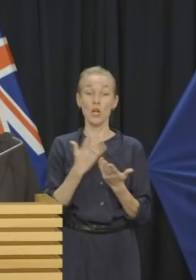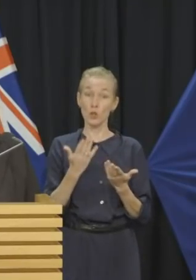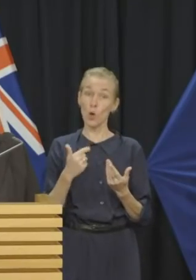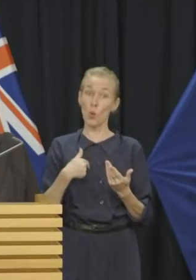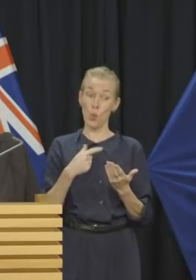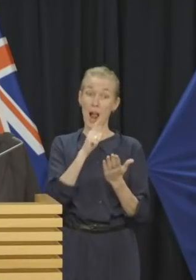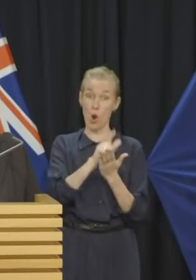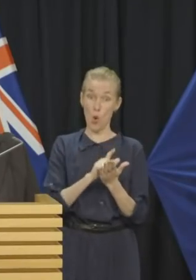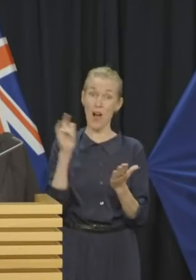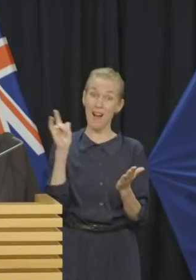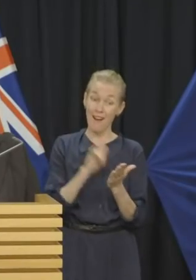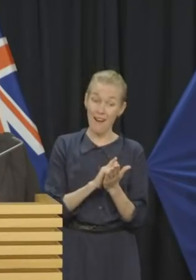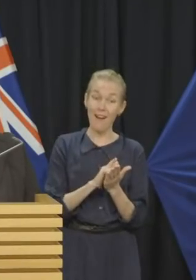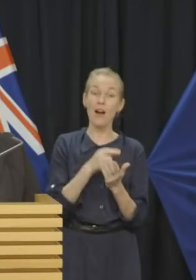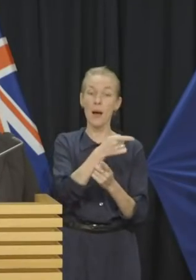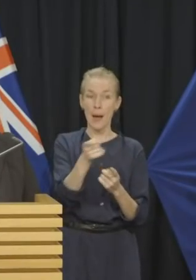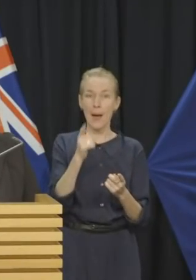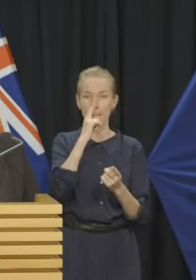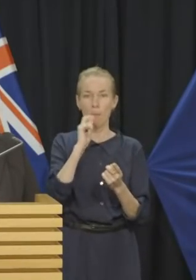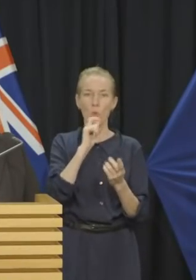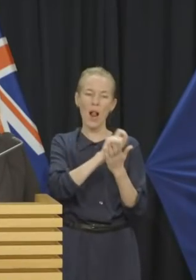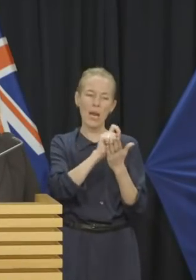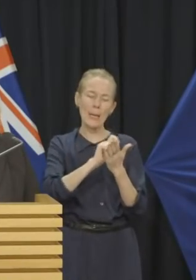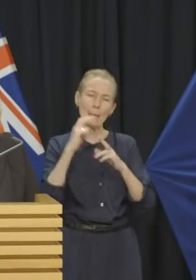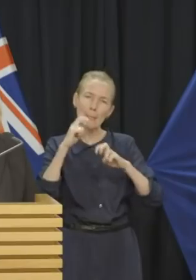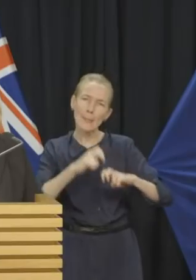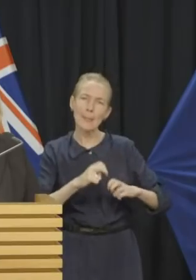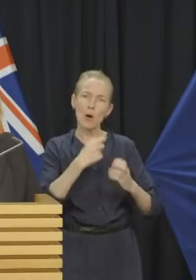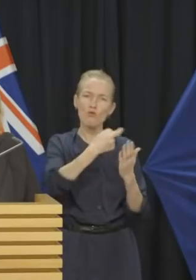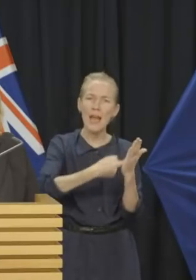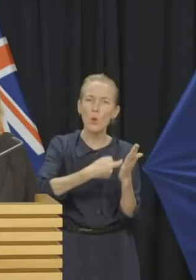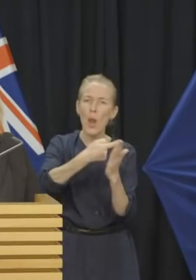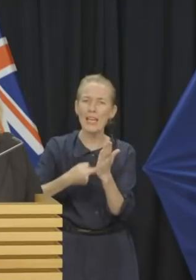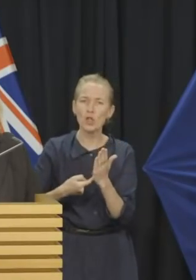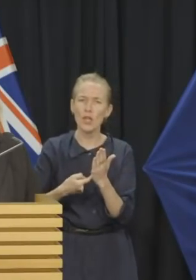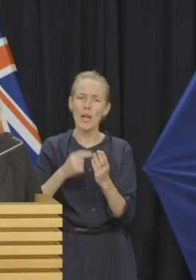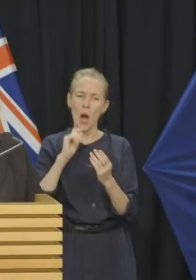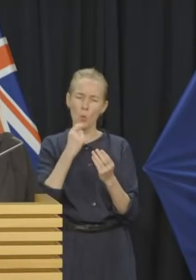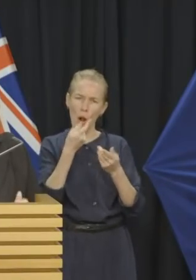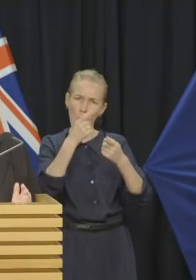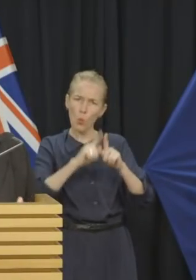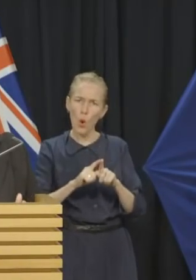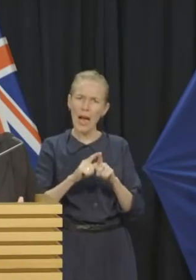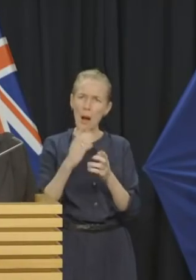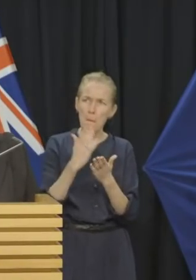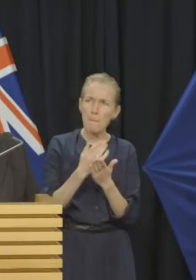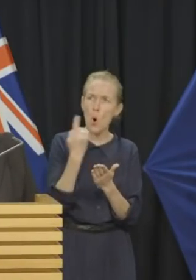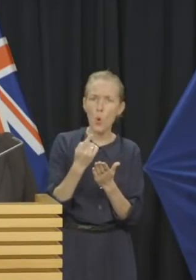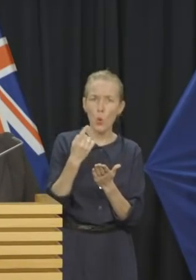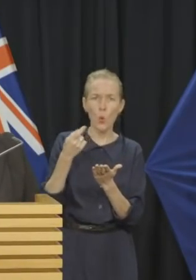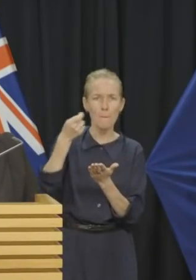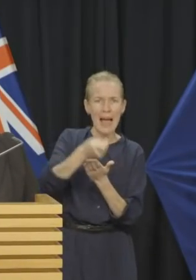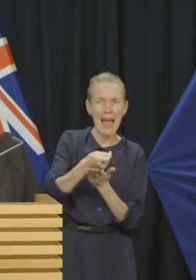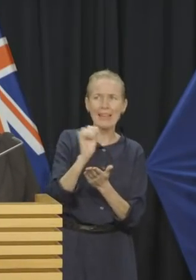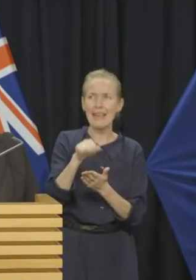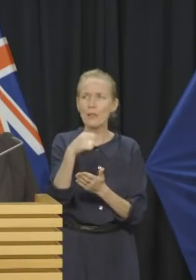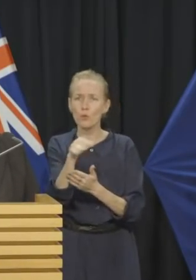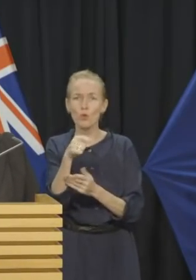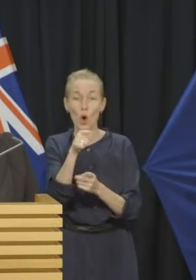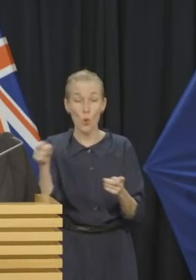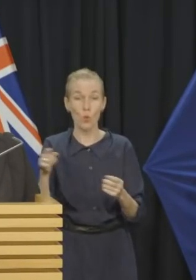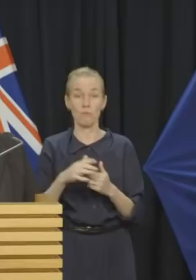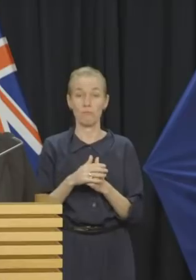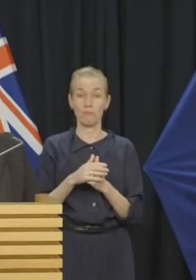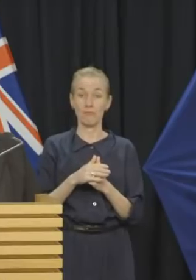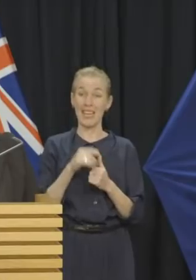will define those cohorts of people. It is important that we are making sure that we are doing this within a framework that